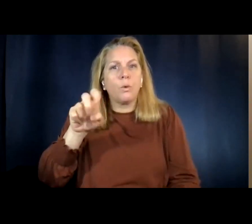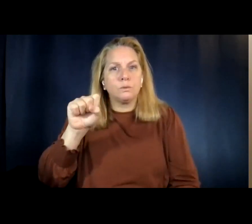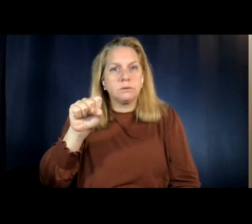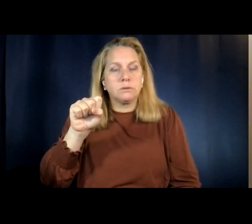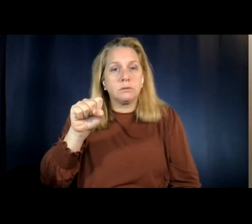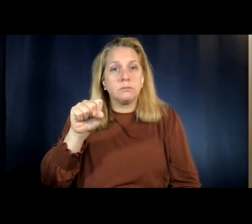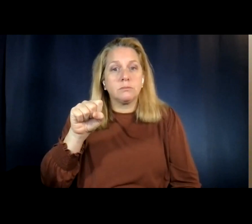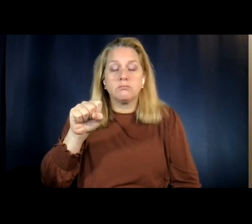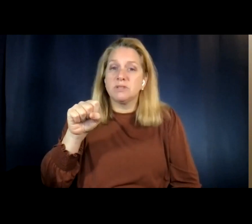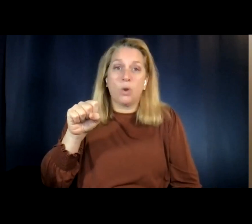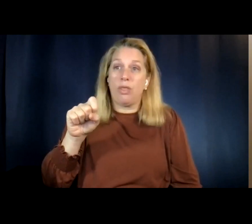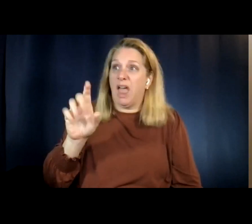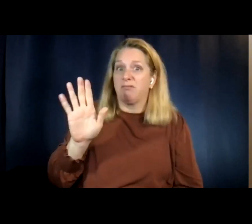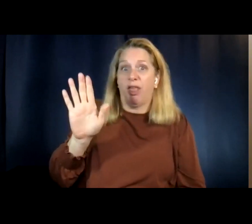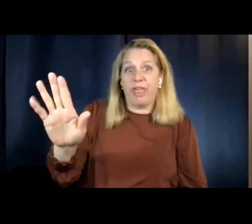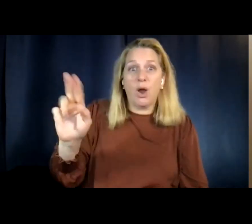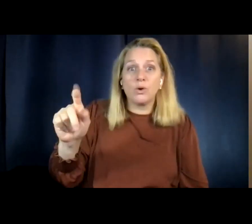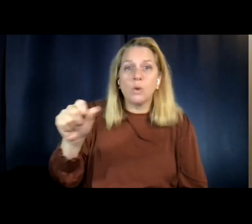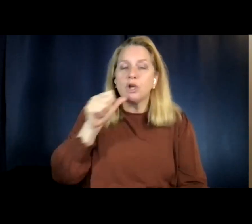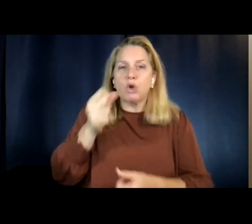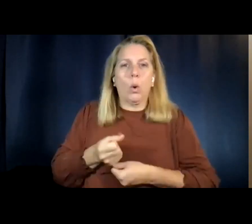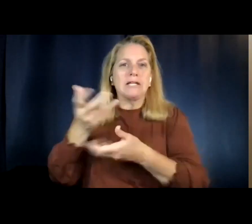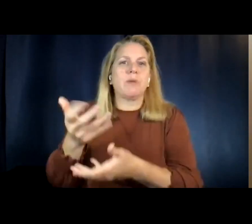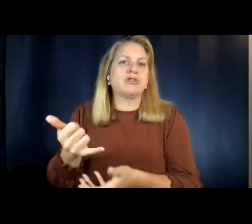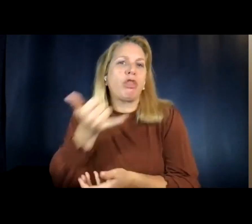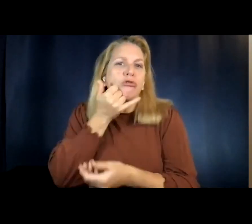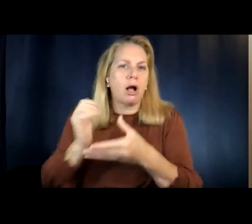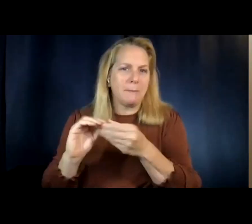someone else's notes don't express the wrong thing.